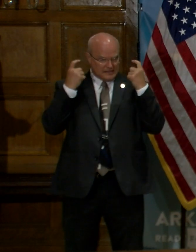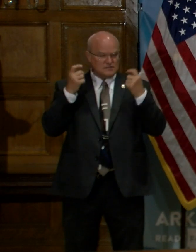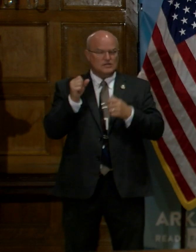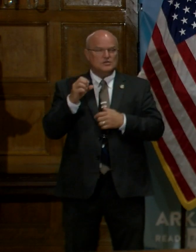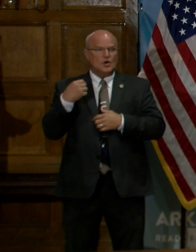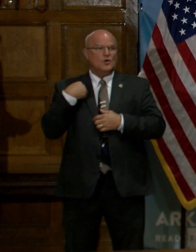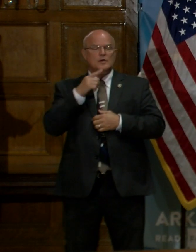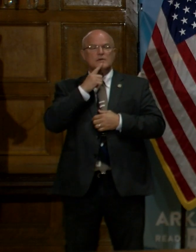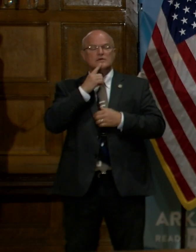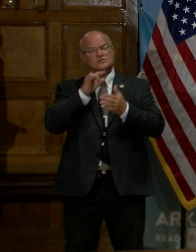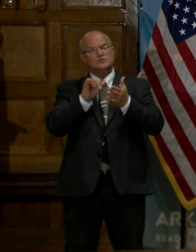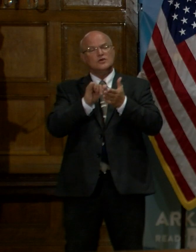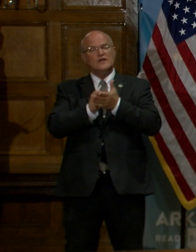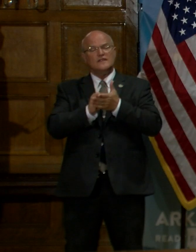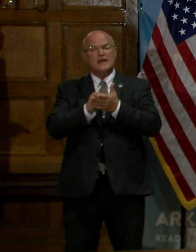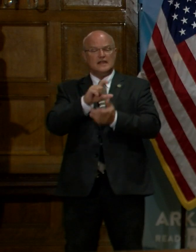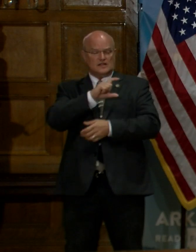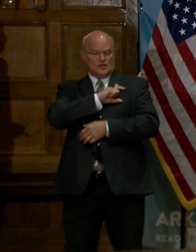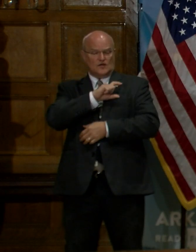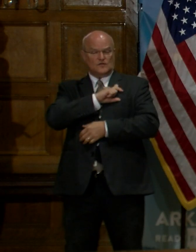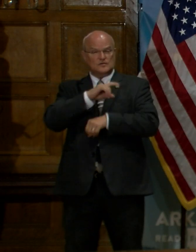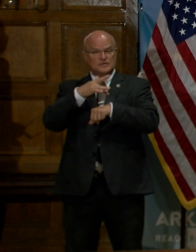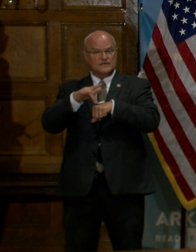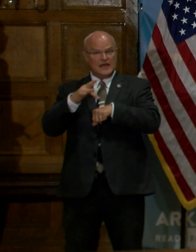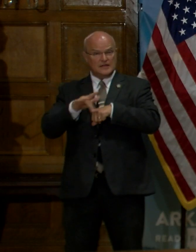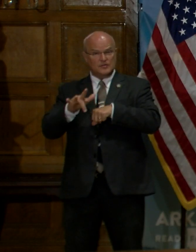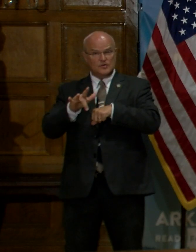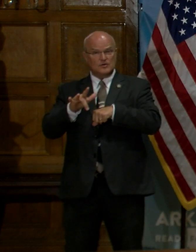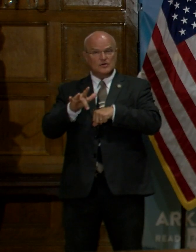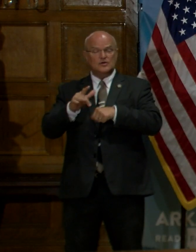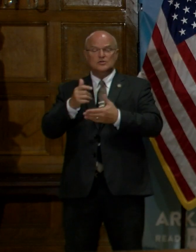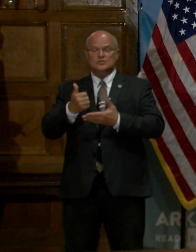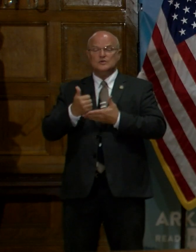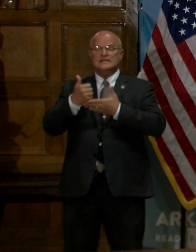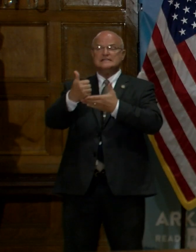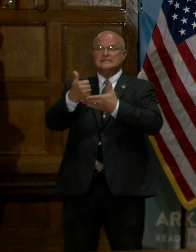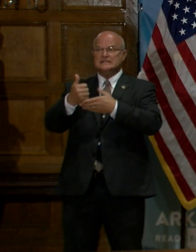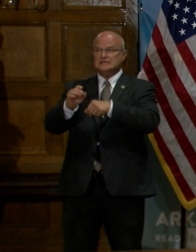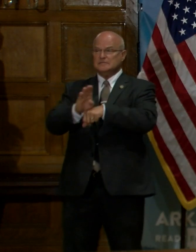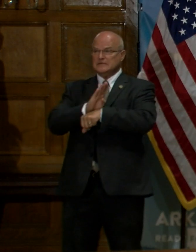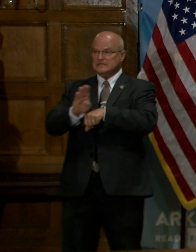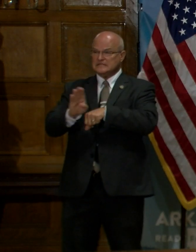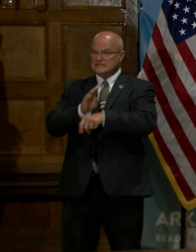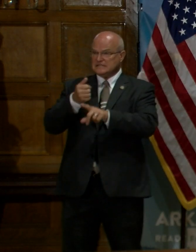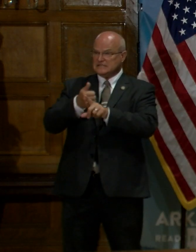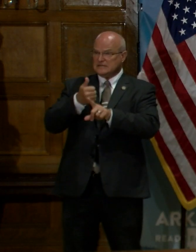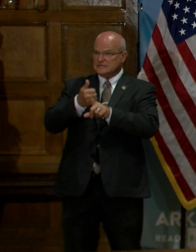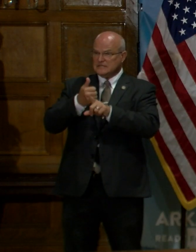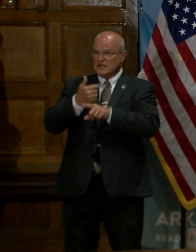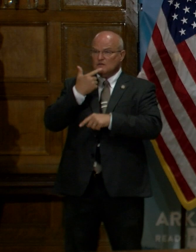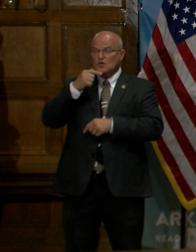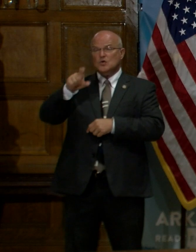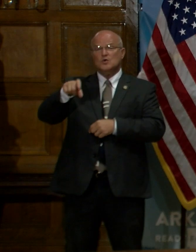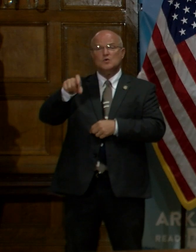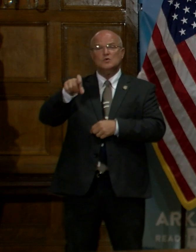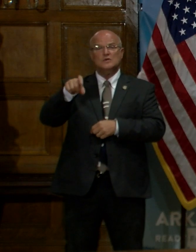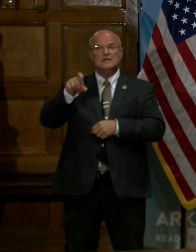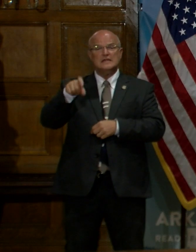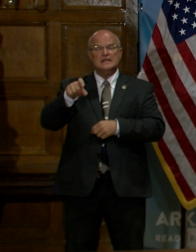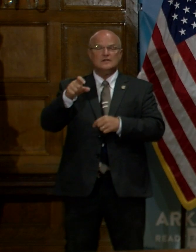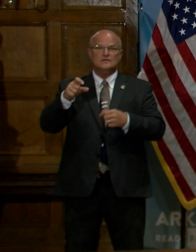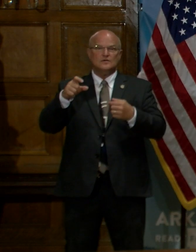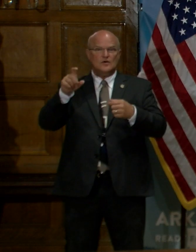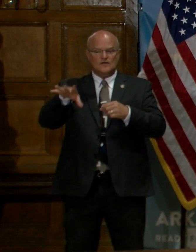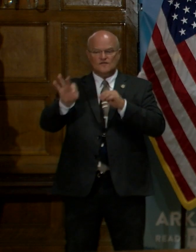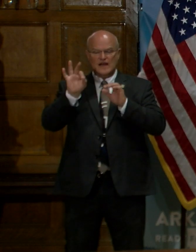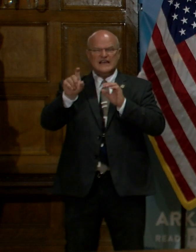we make sure that law enforcement is available to assist local businesses who need to, or find